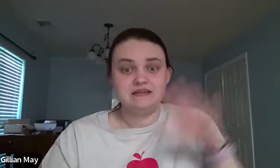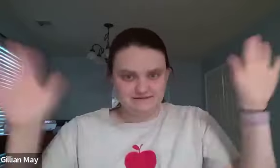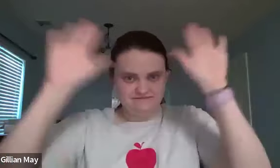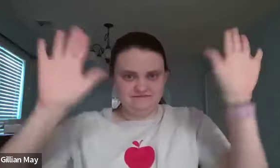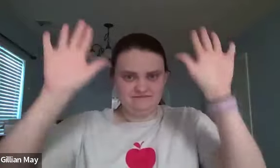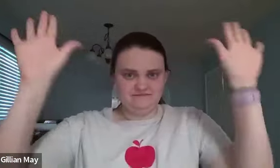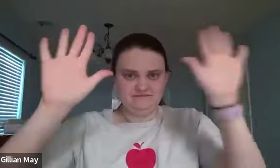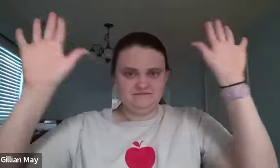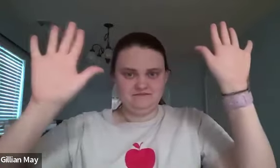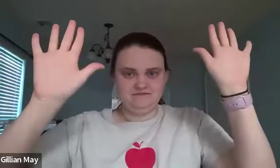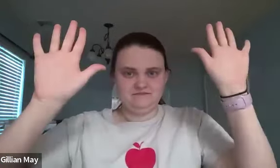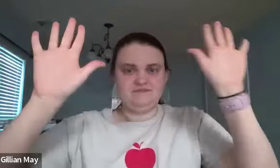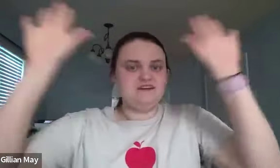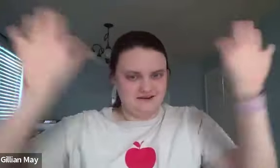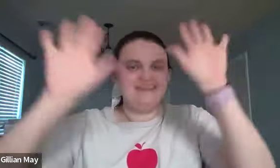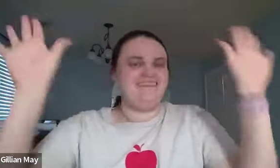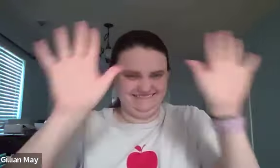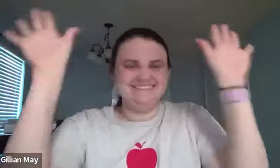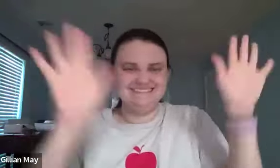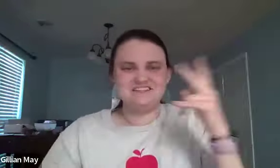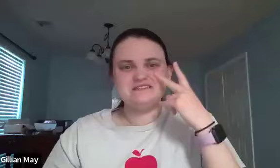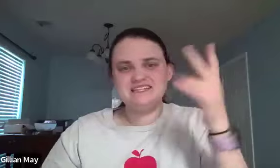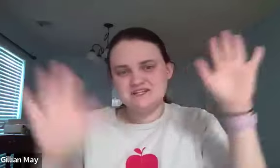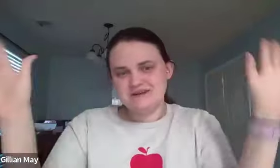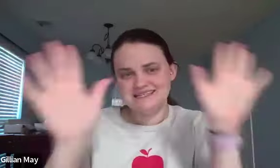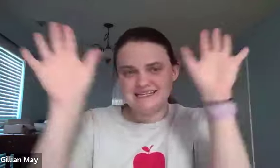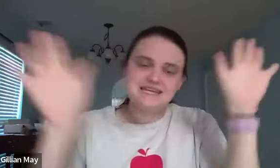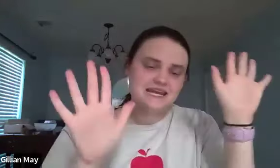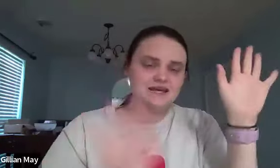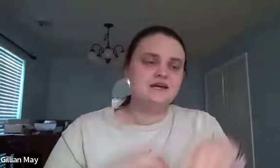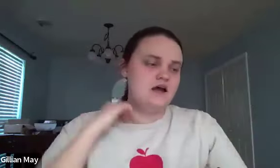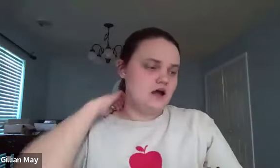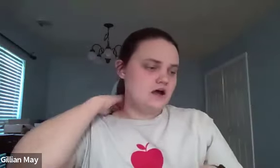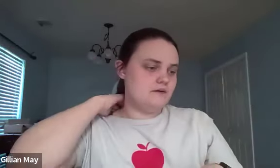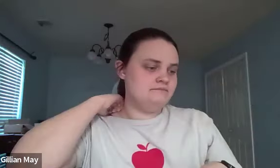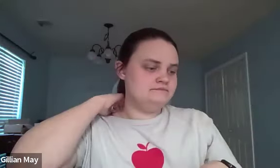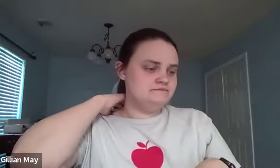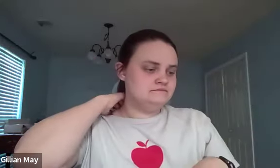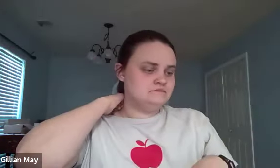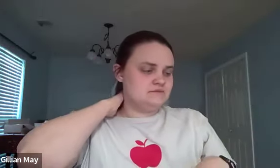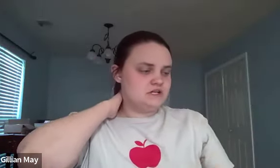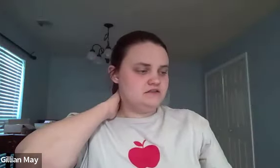Sunday. There you go. Yeah. So see you Sunday. Trying to